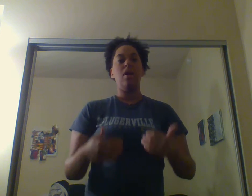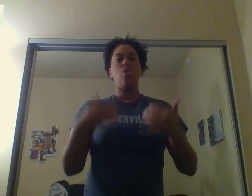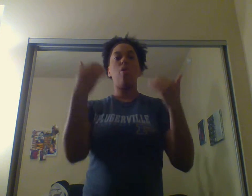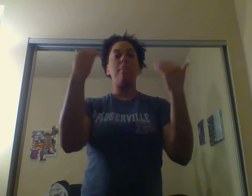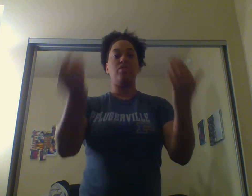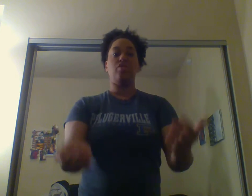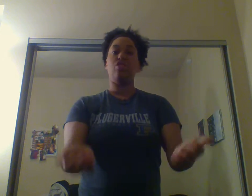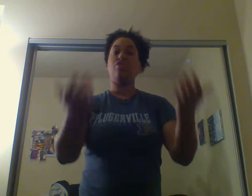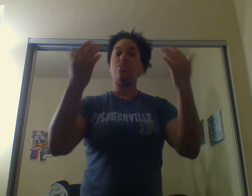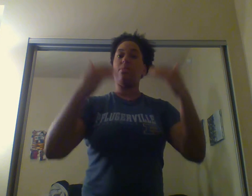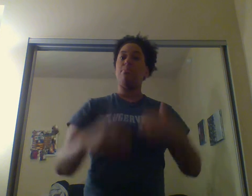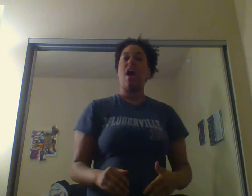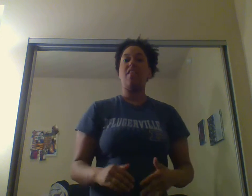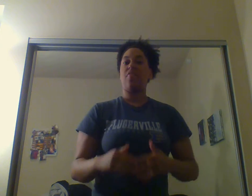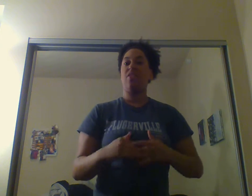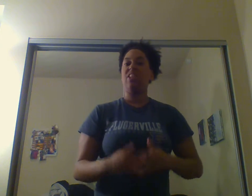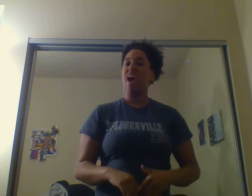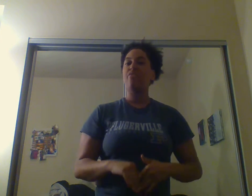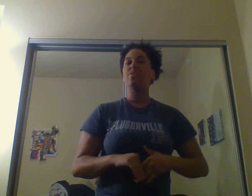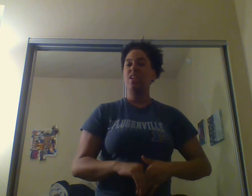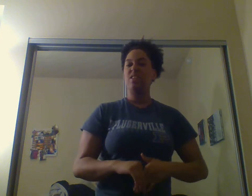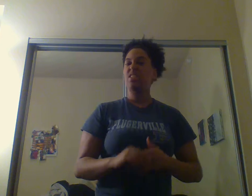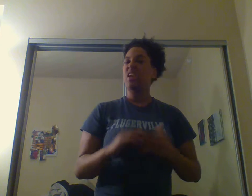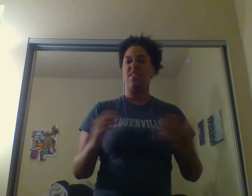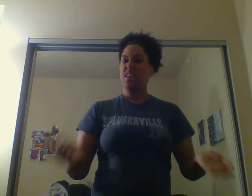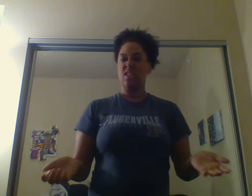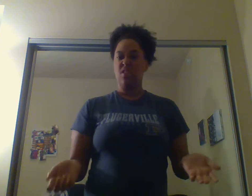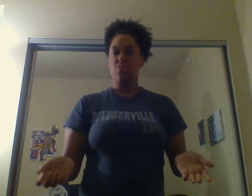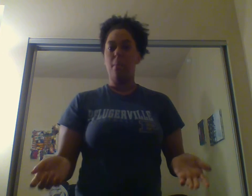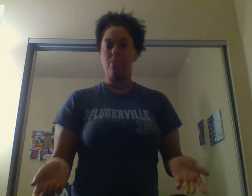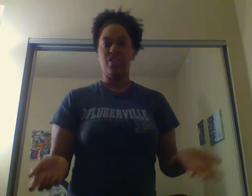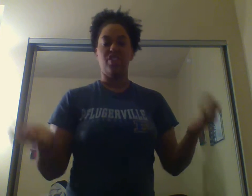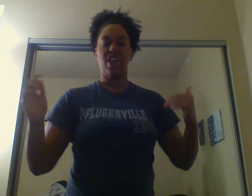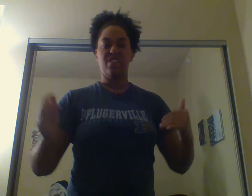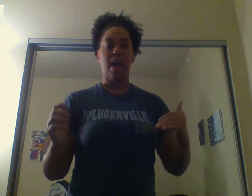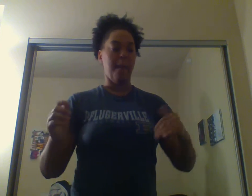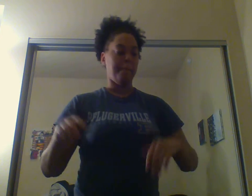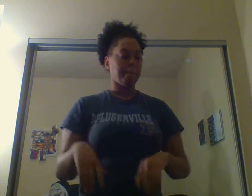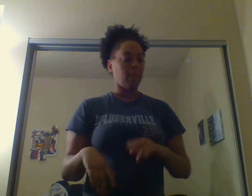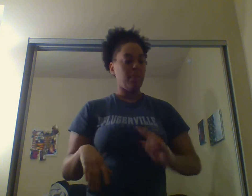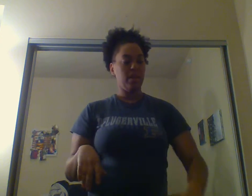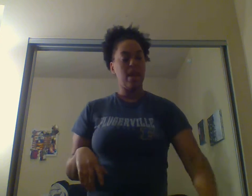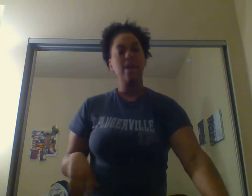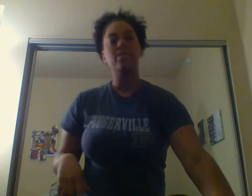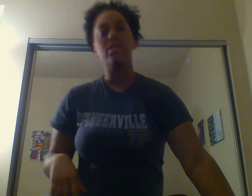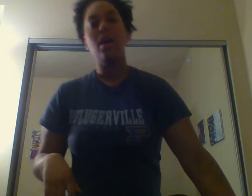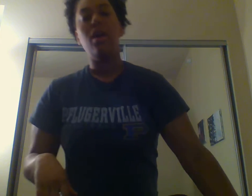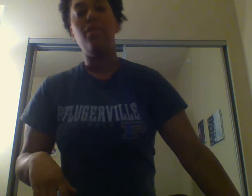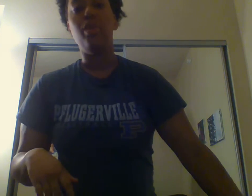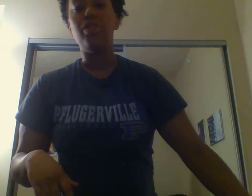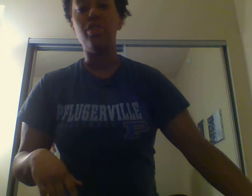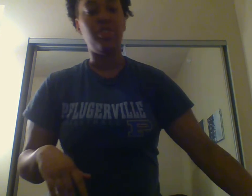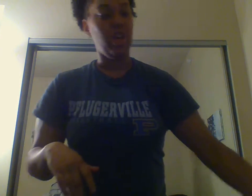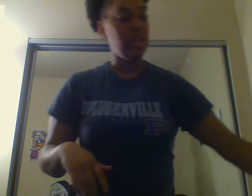the representative was implying that their life was ending and they didn't appreciate that. The next research study that